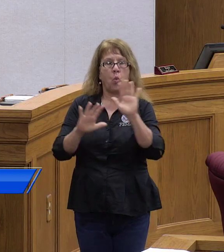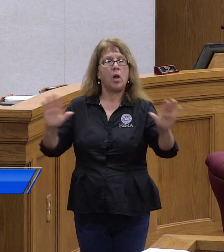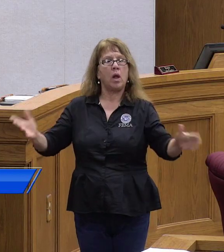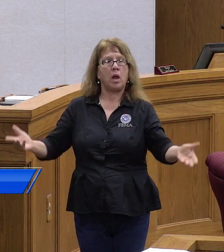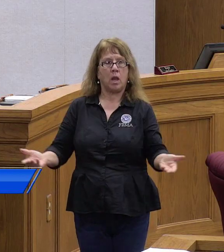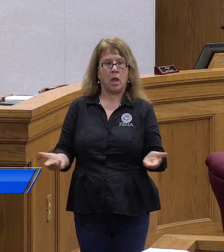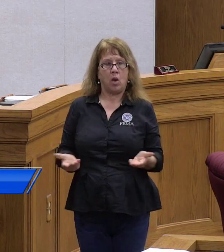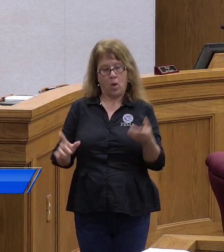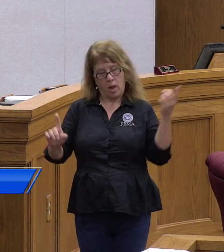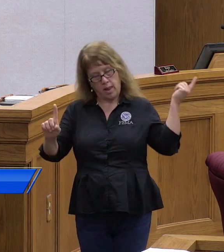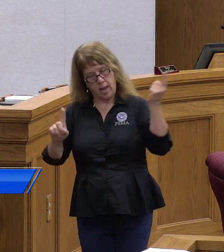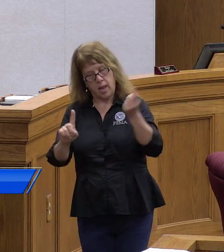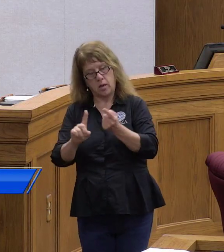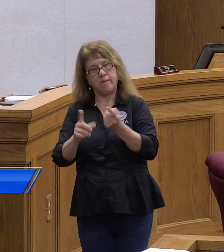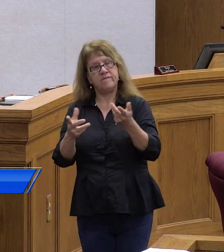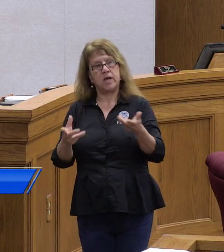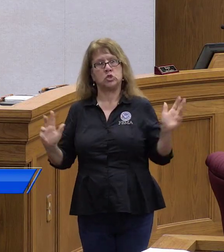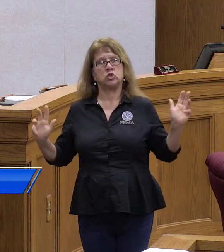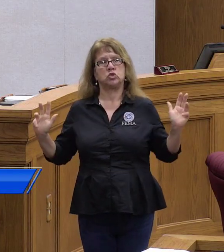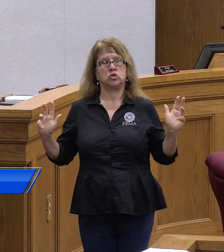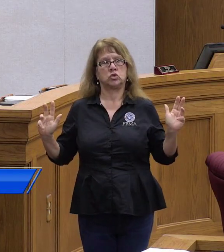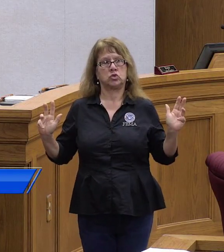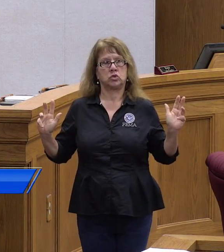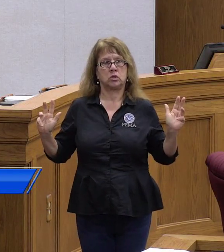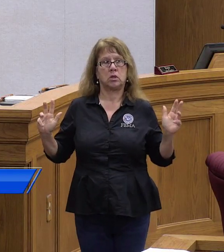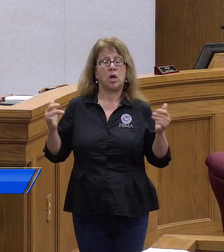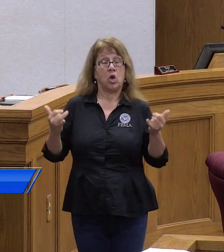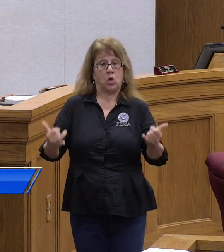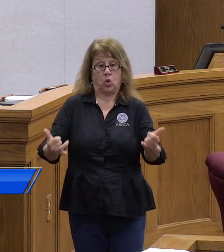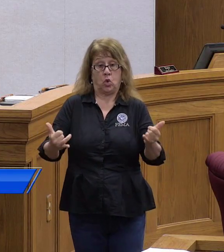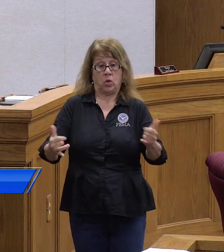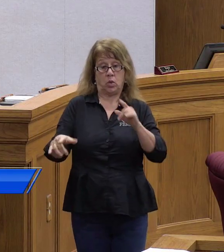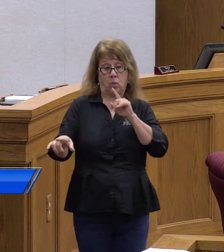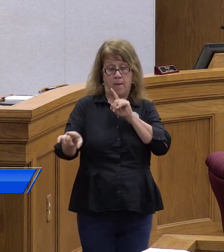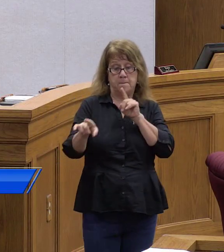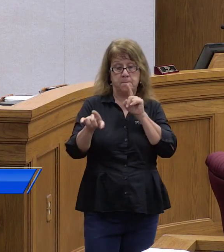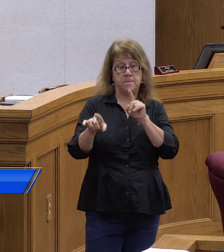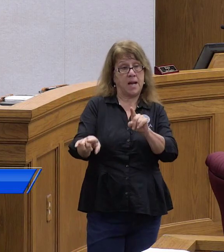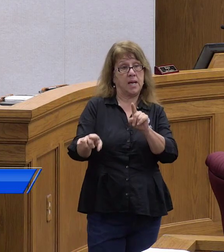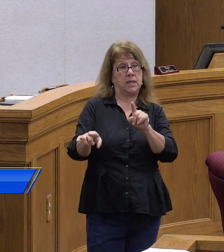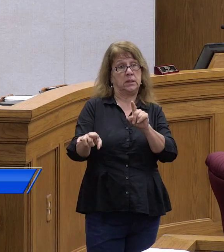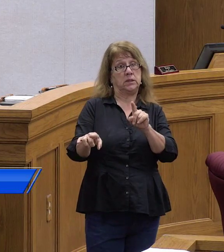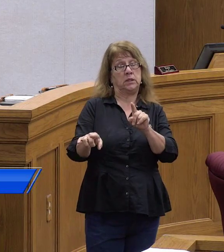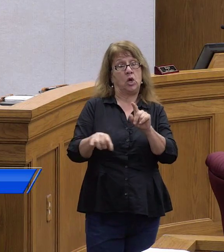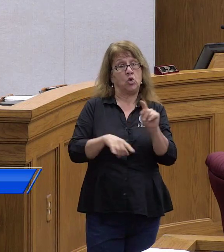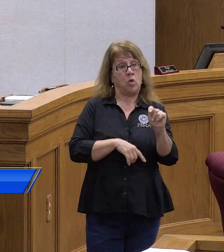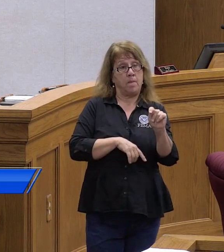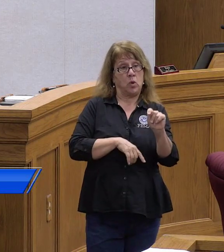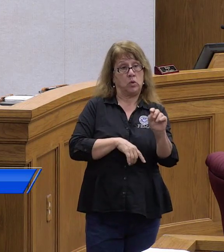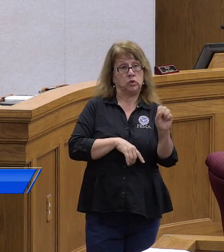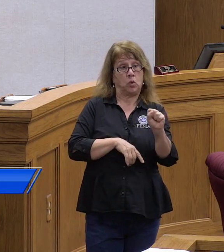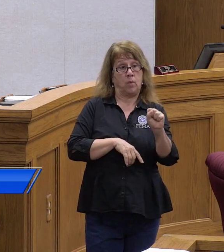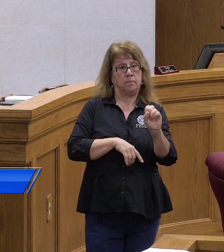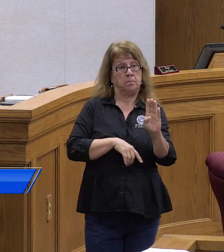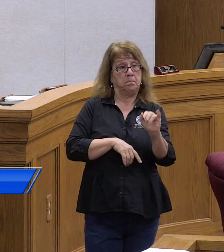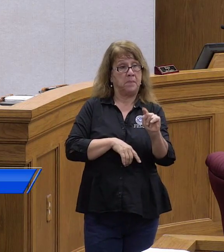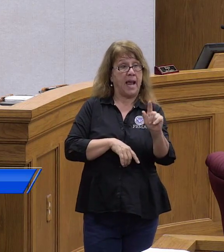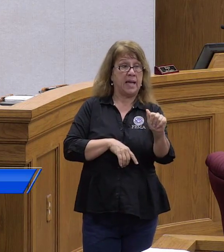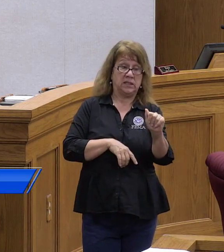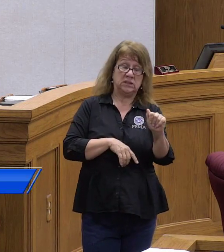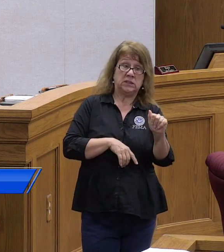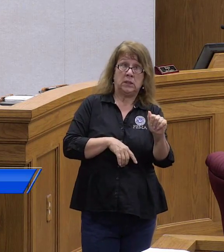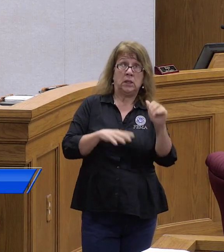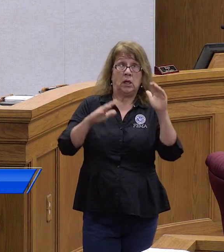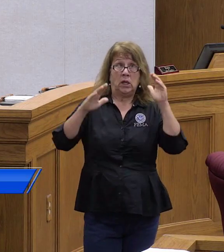no longer a need. Looking at what we're doing in current response to Tropical Storm Beta, praying that we don't need it, but we are